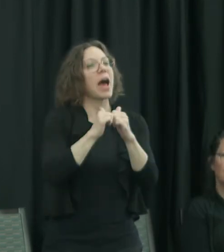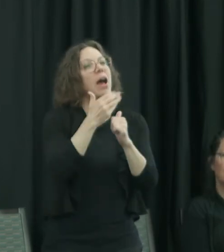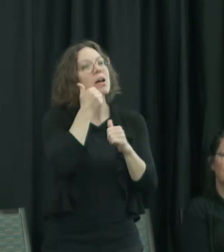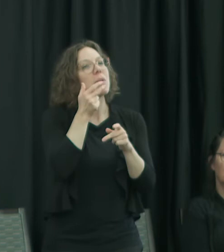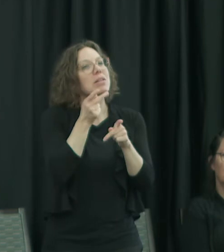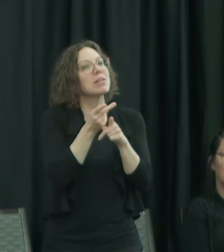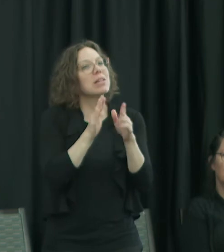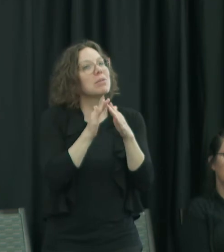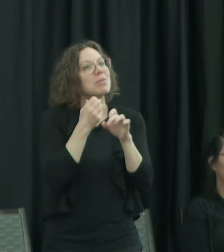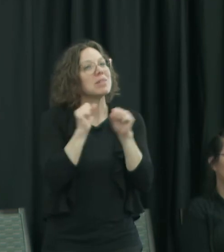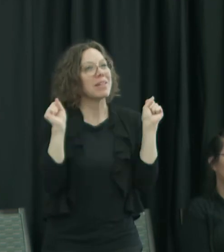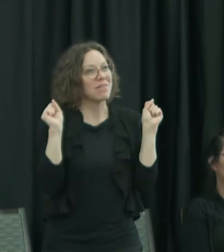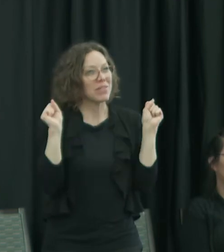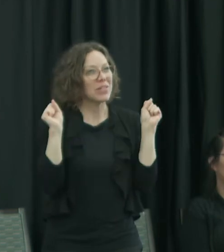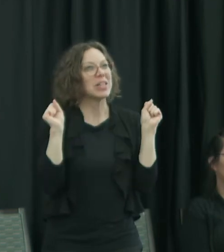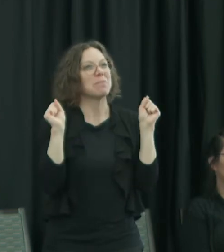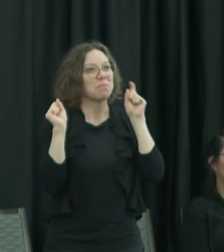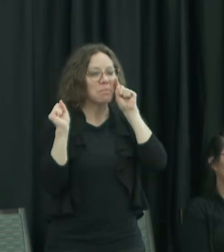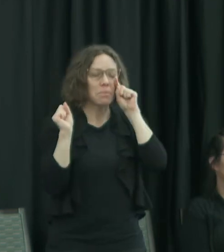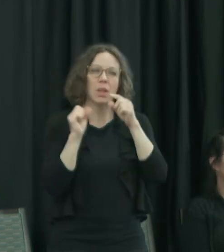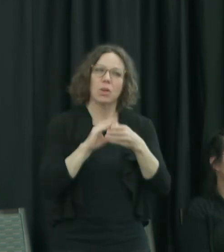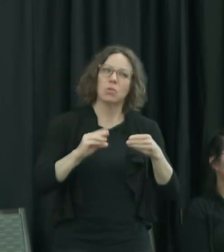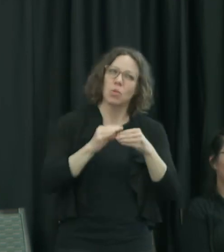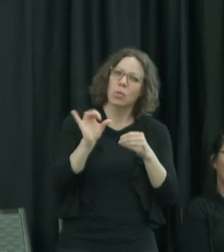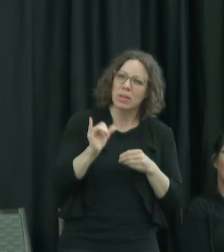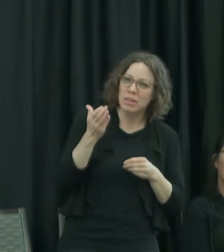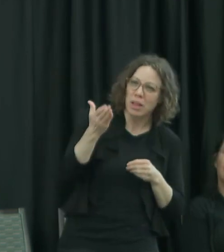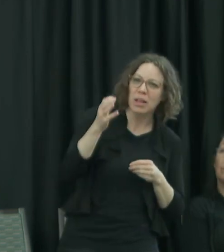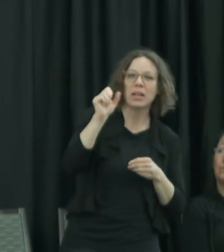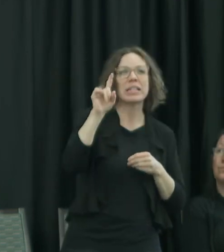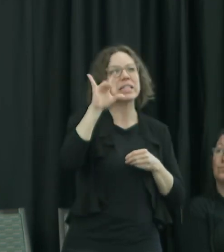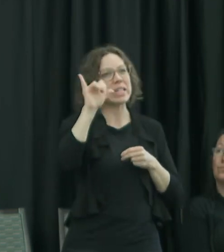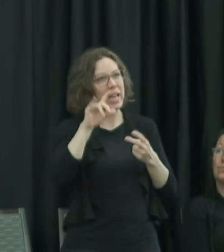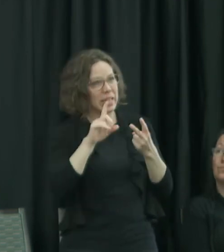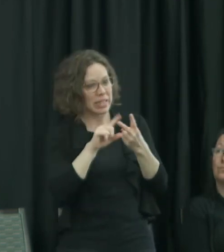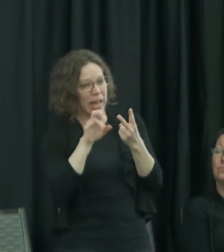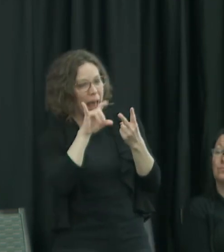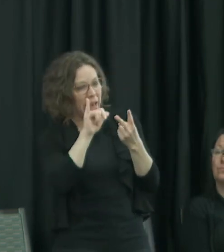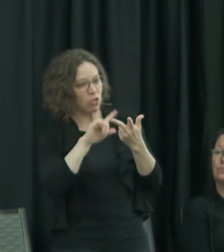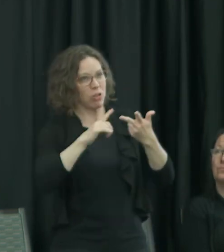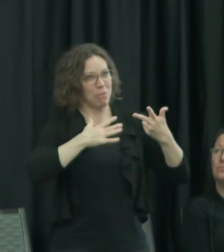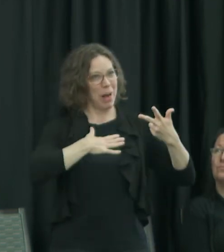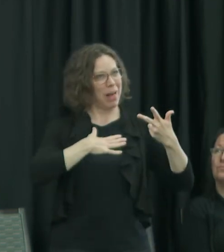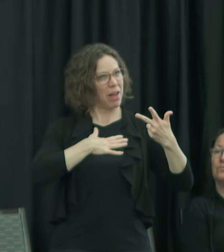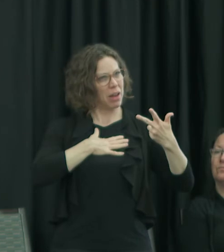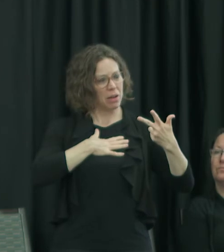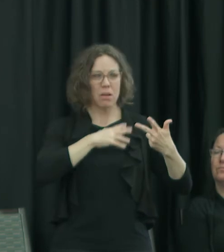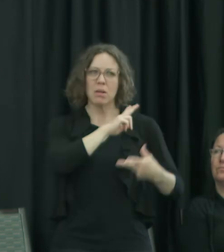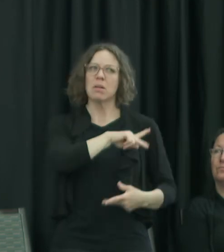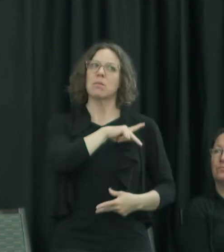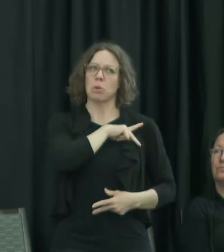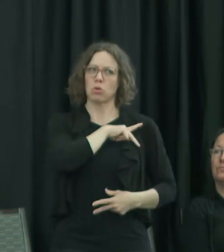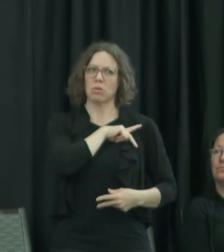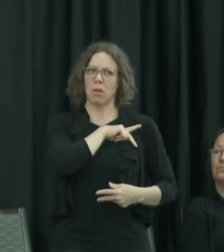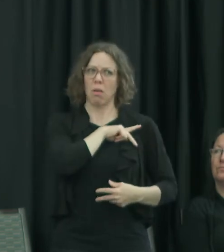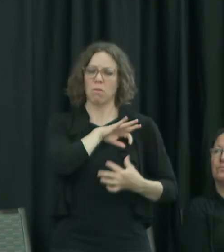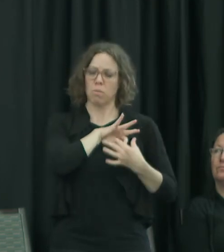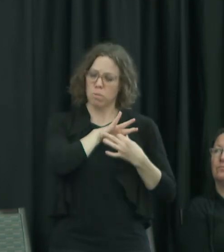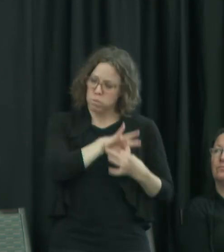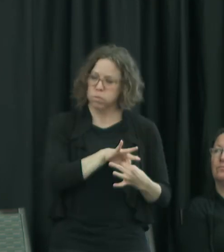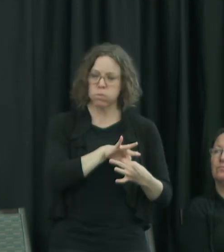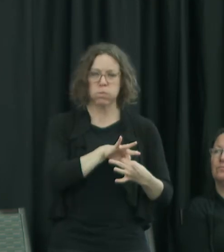the community safe. Stories like Stacy's, Ashley's, and my own are personal and real.